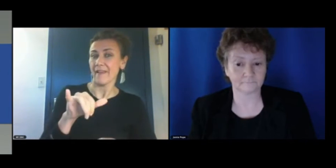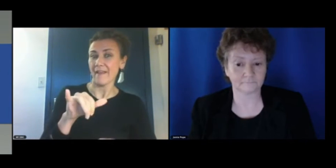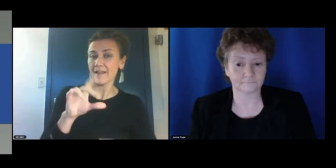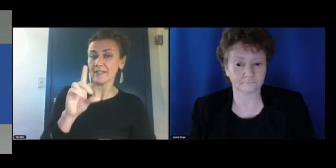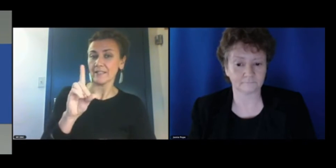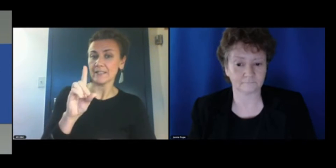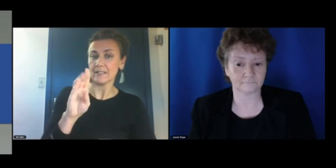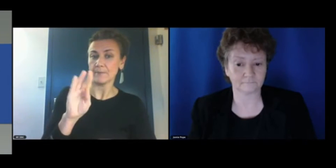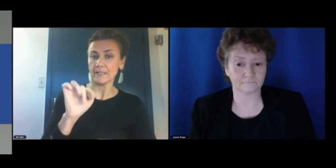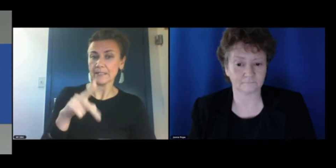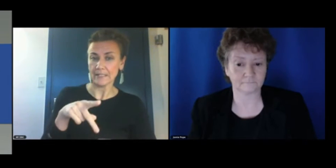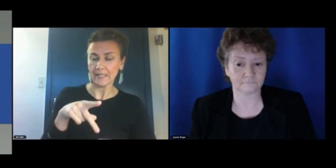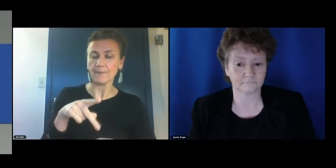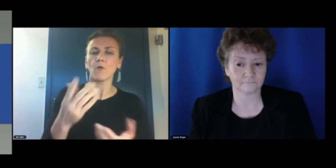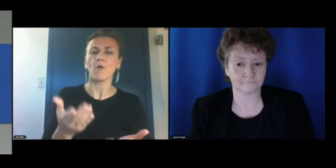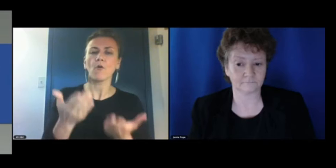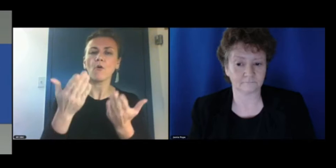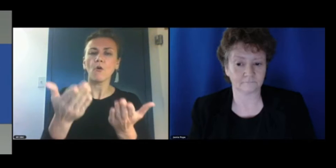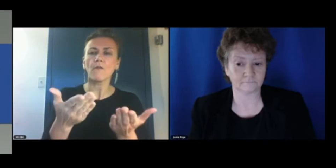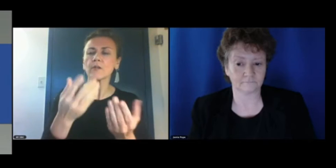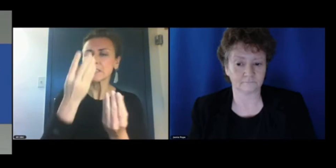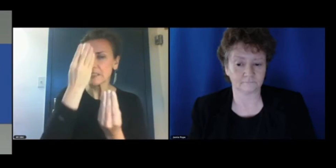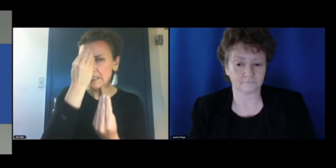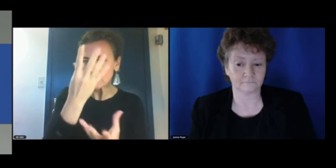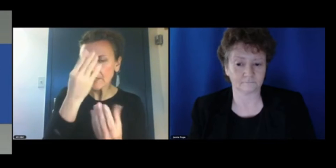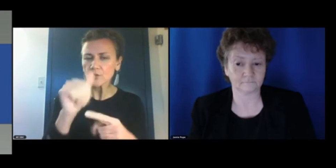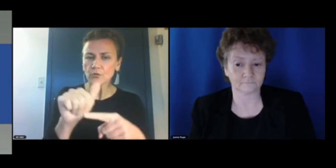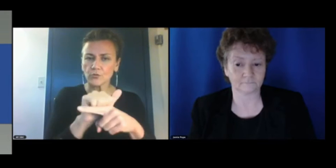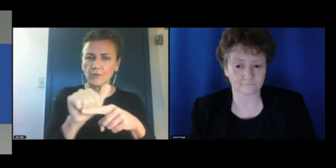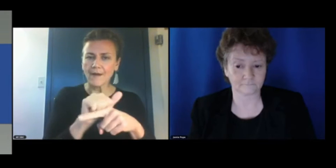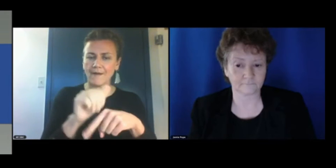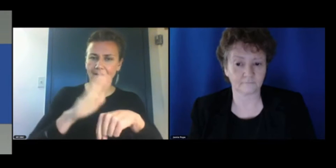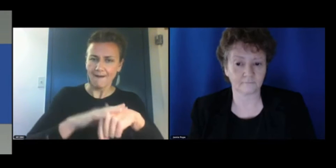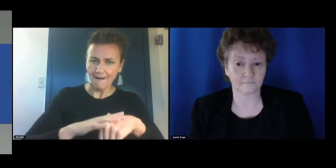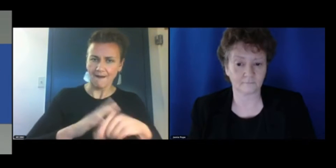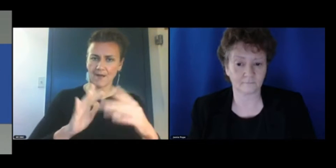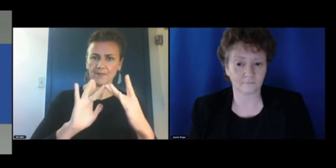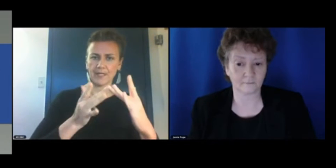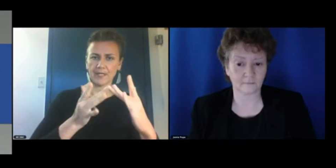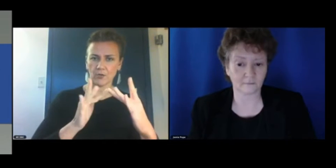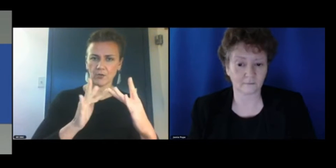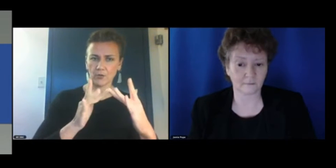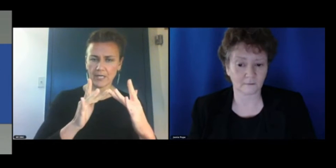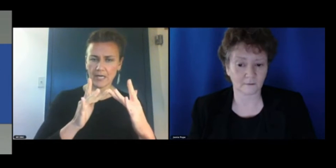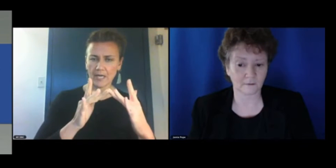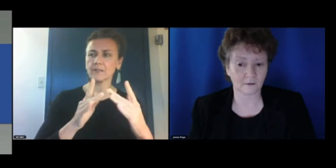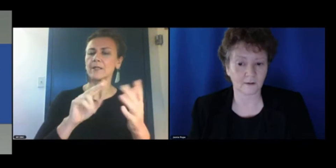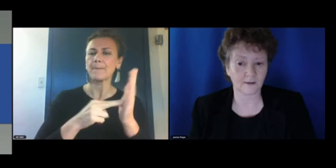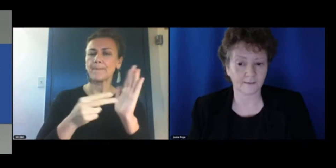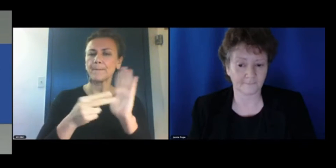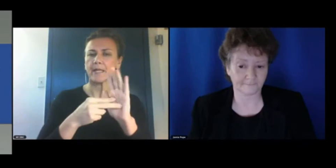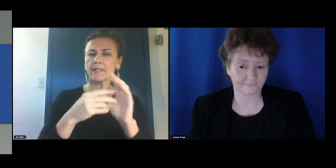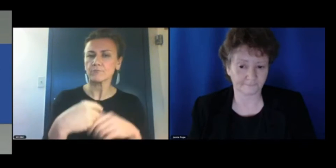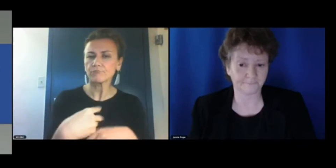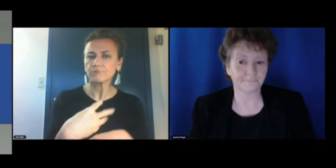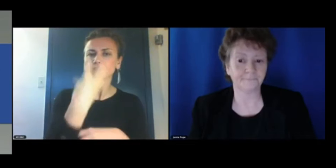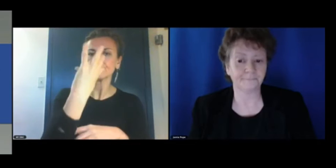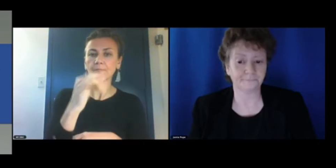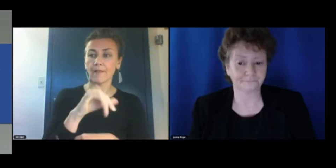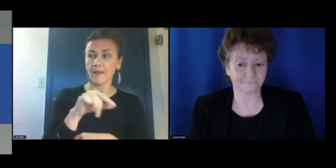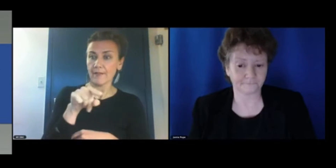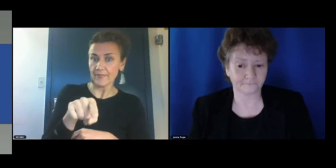And so we created Deafblind Tips to offer training and